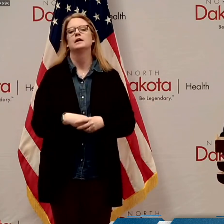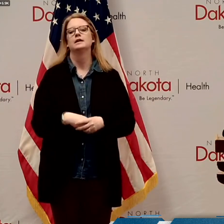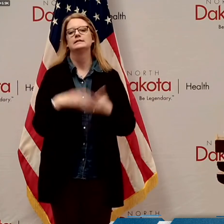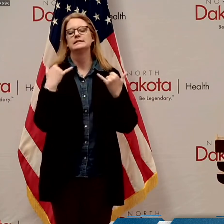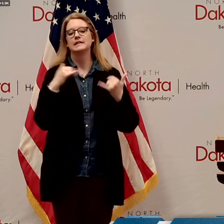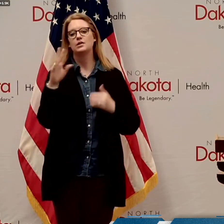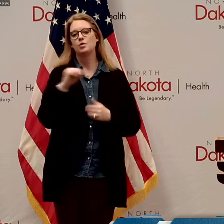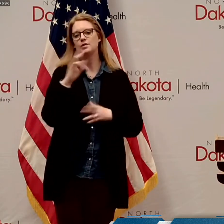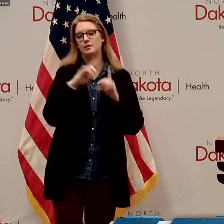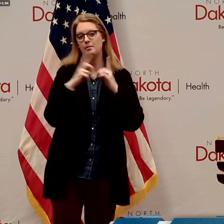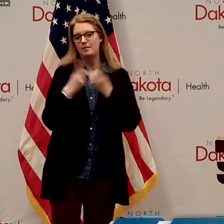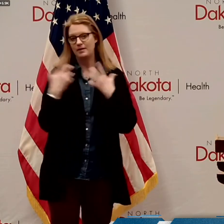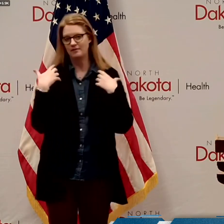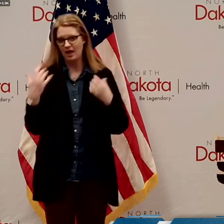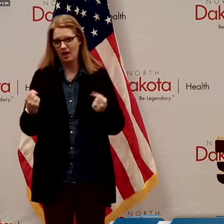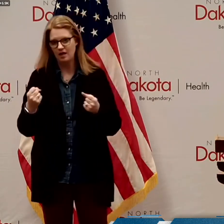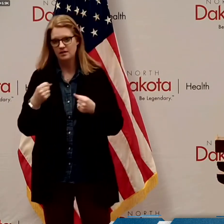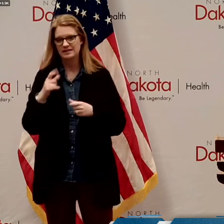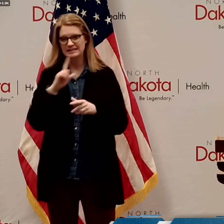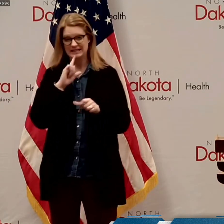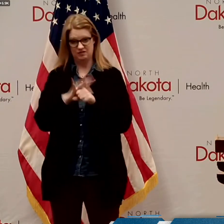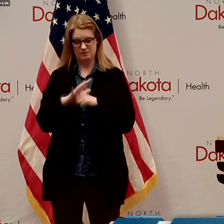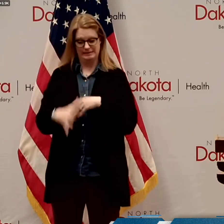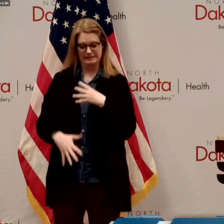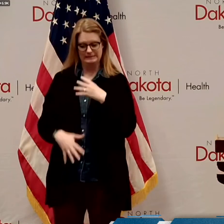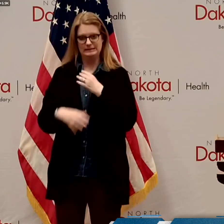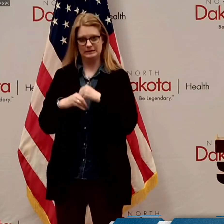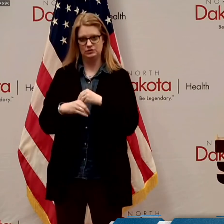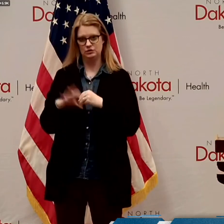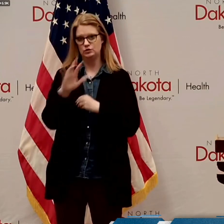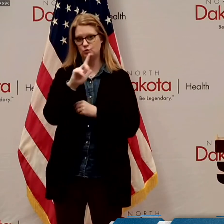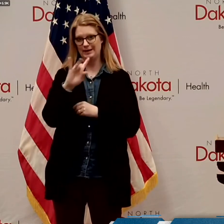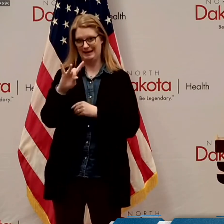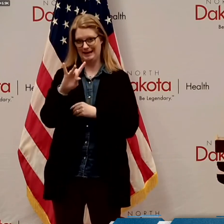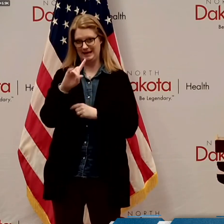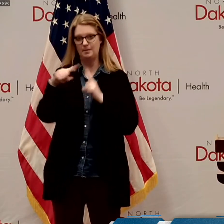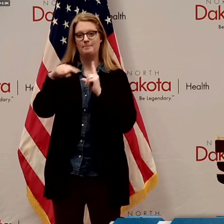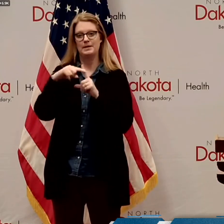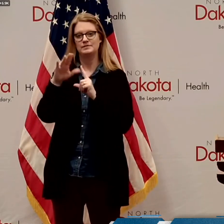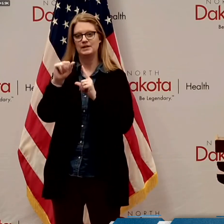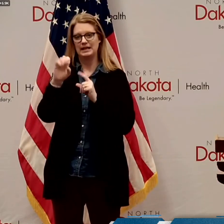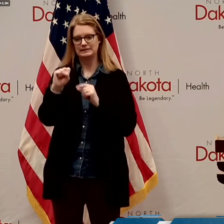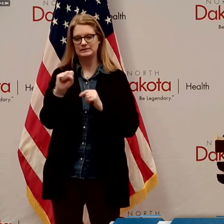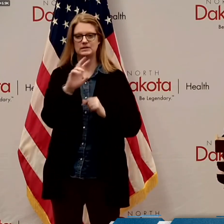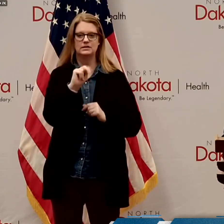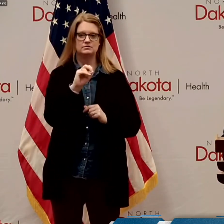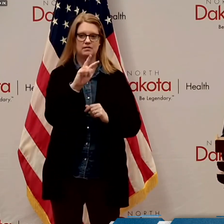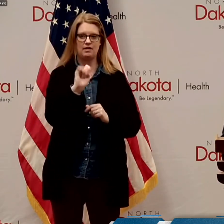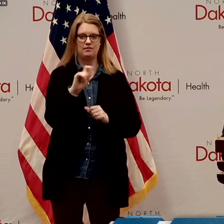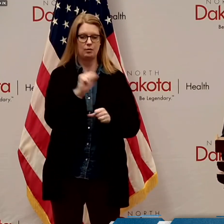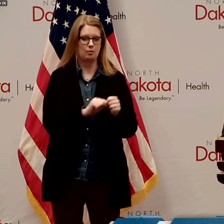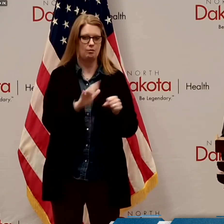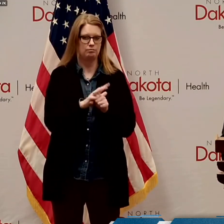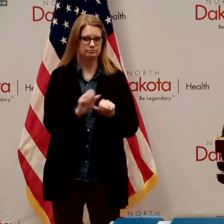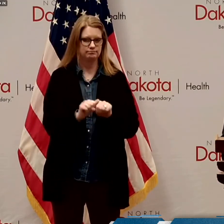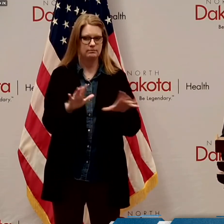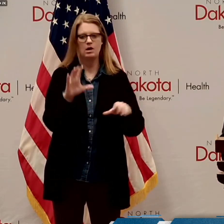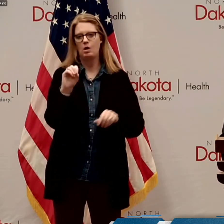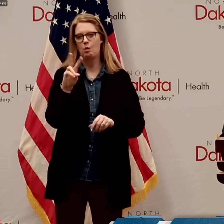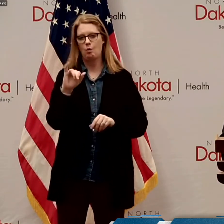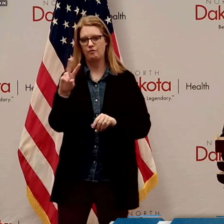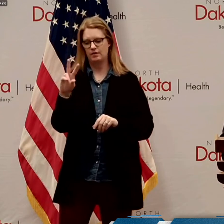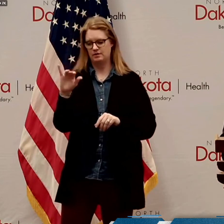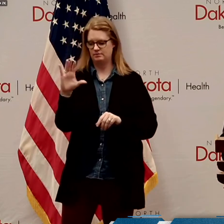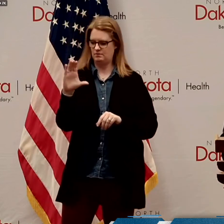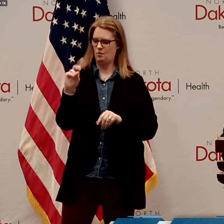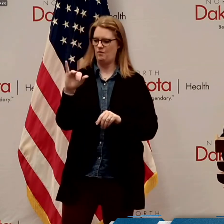the North Dakota Department of Health confirmed 28 additional cases of the novel coronavirus disease, or COVID-19,